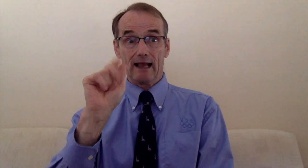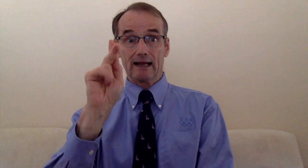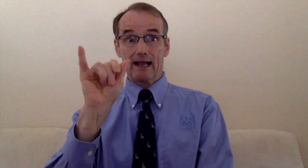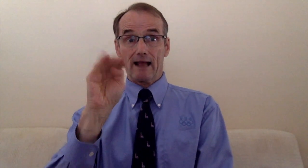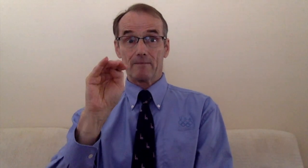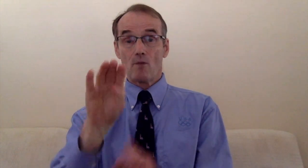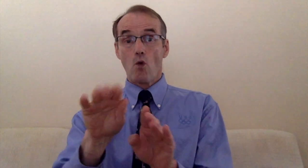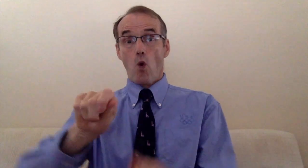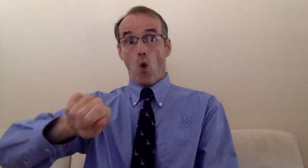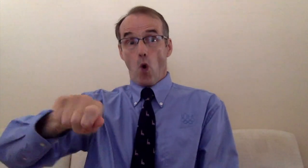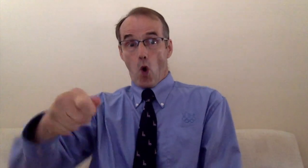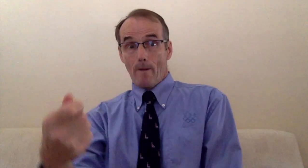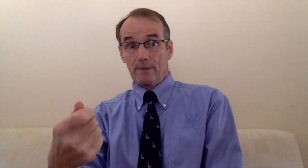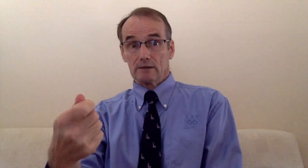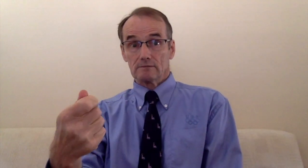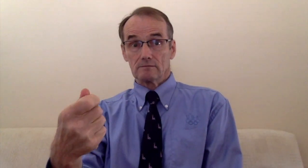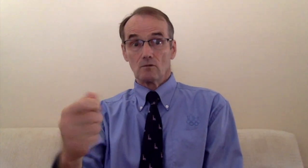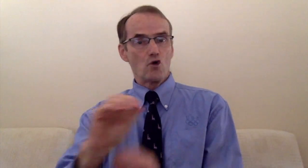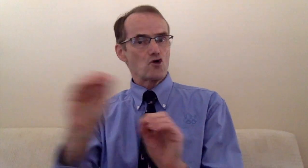When he opens,